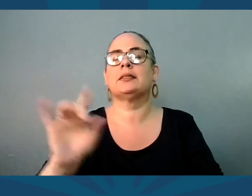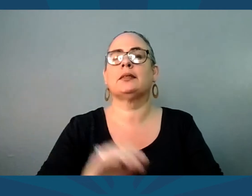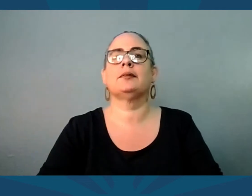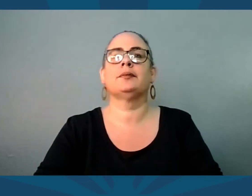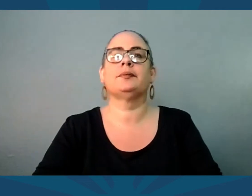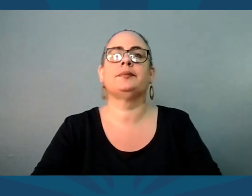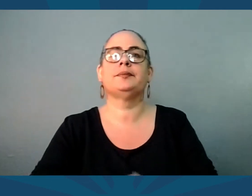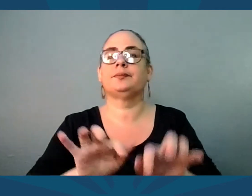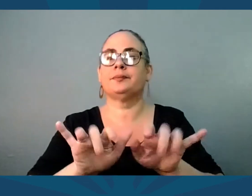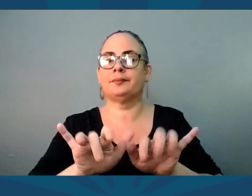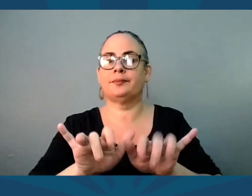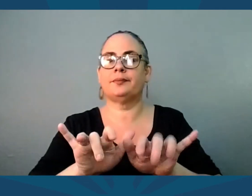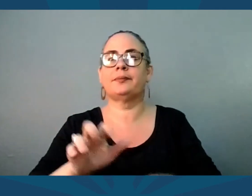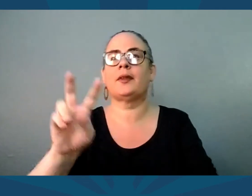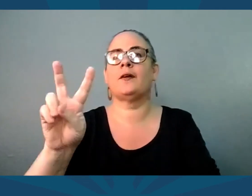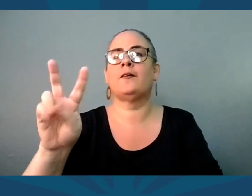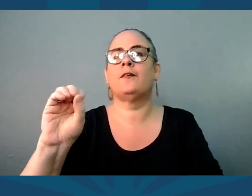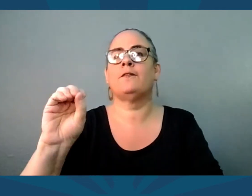602-506-2348.